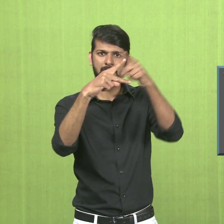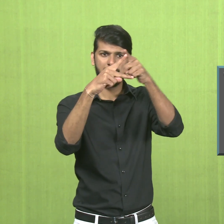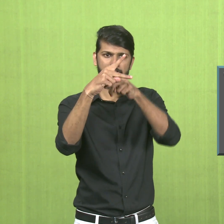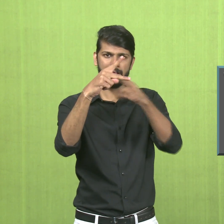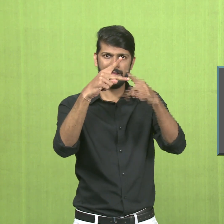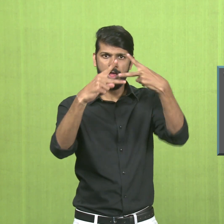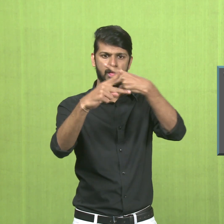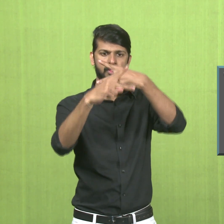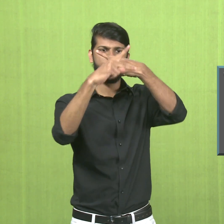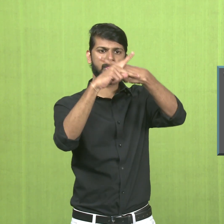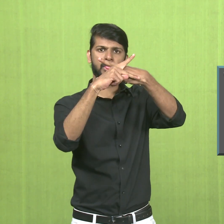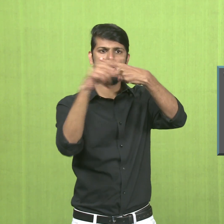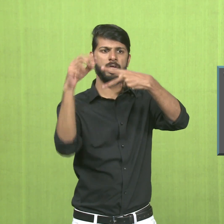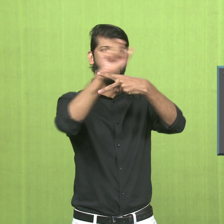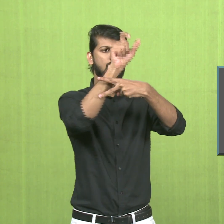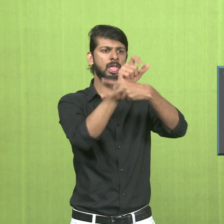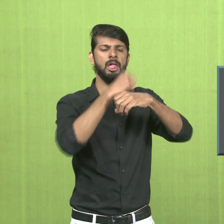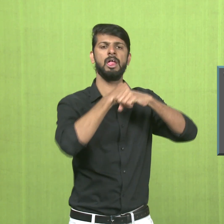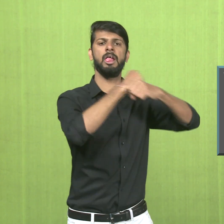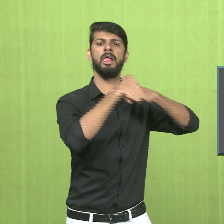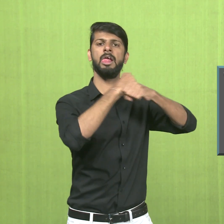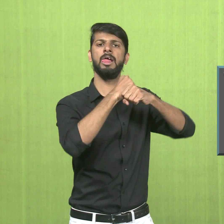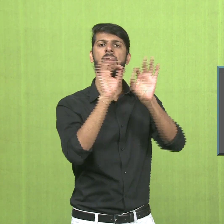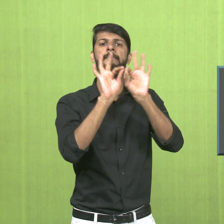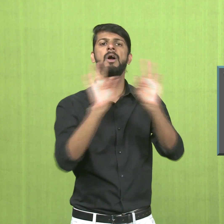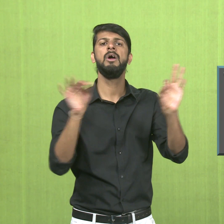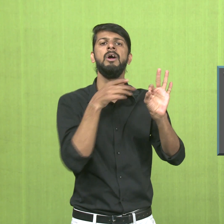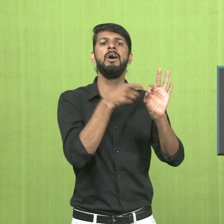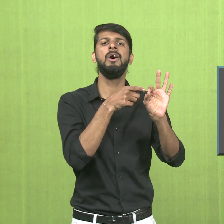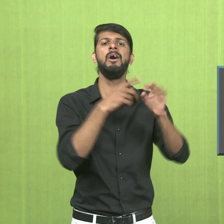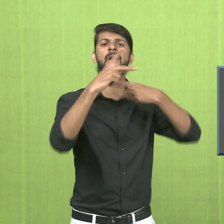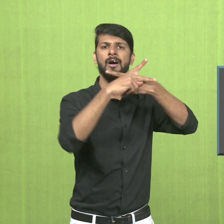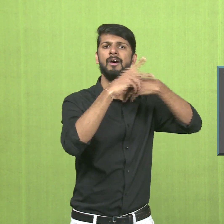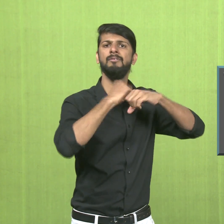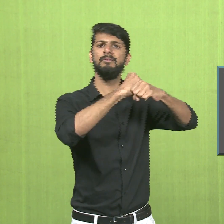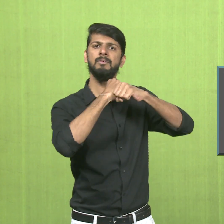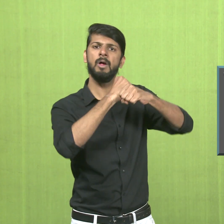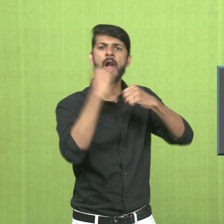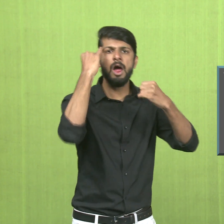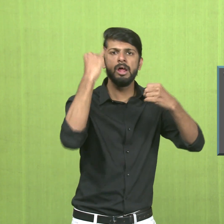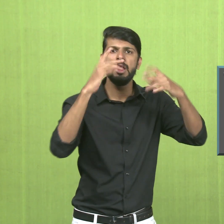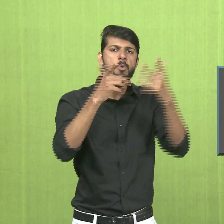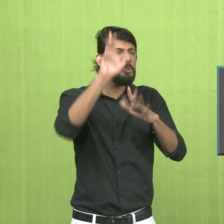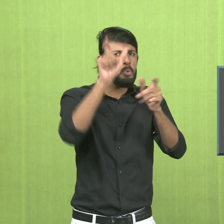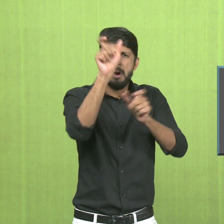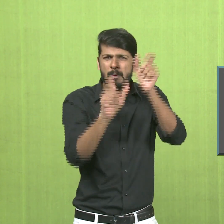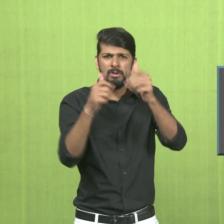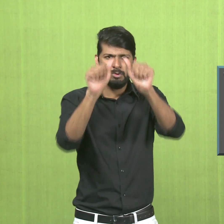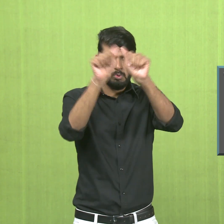triangle. The apex of both the triangles are joined together, which makes the